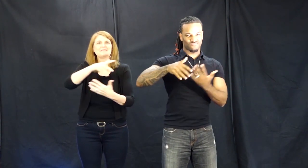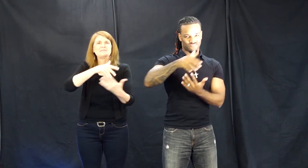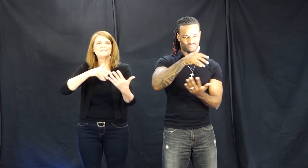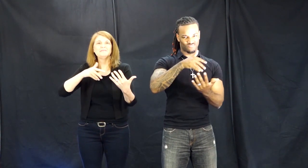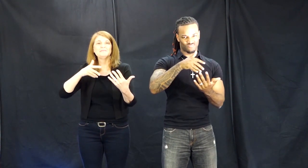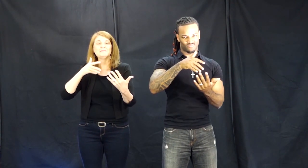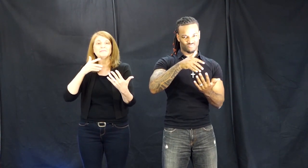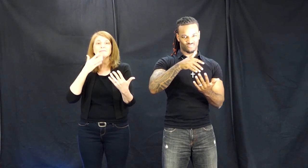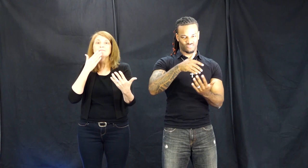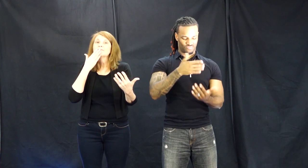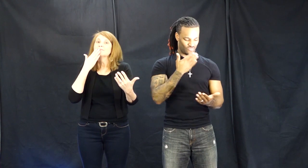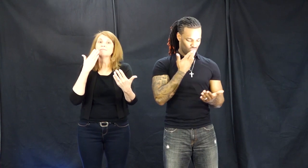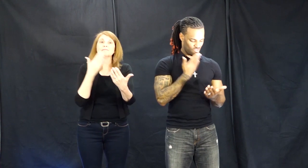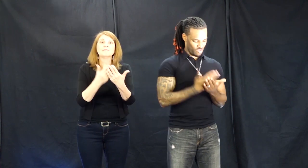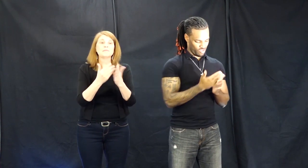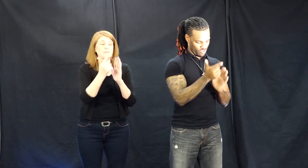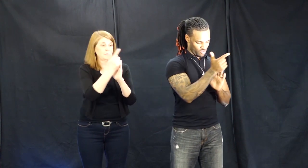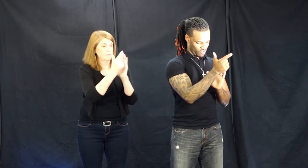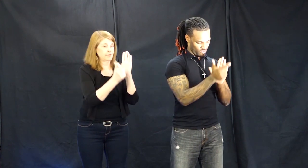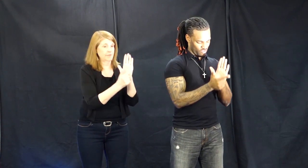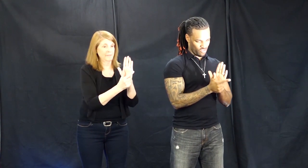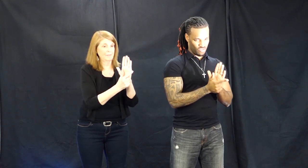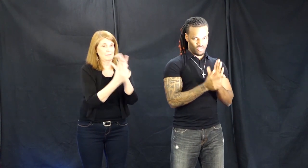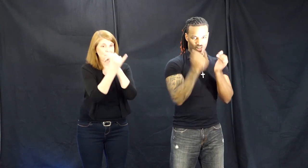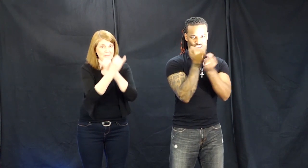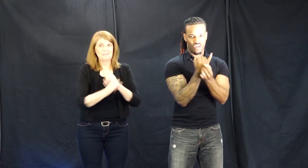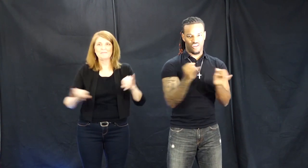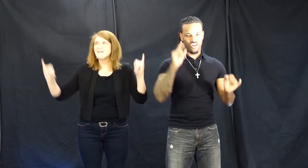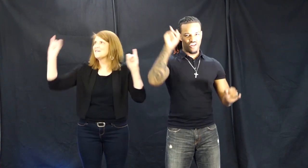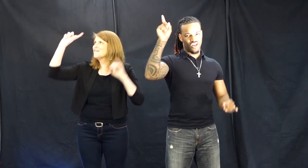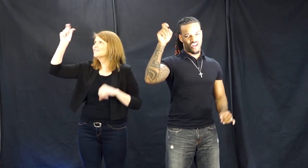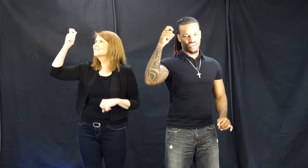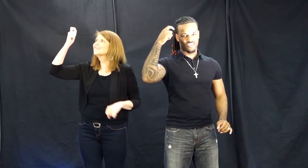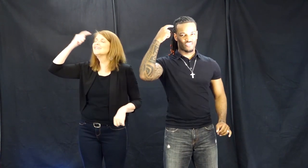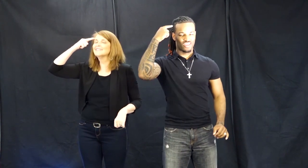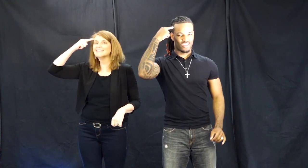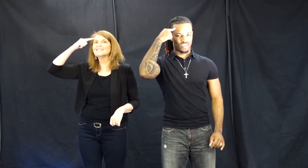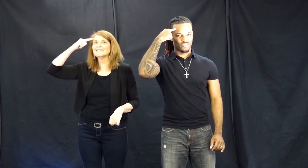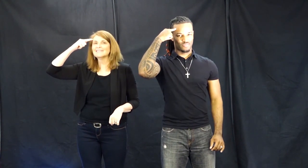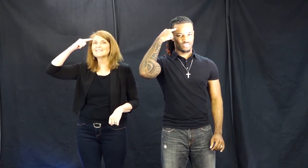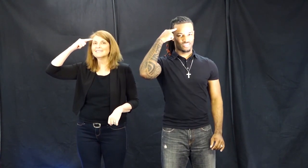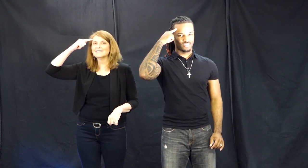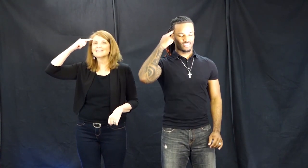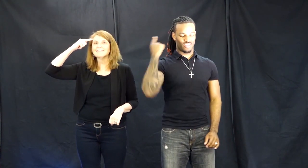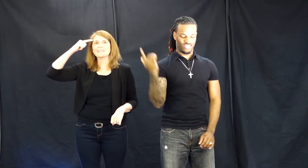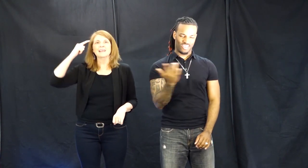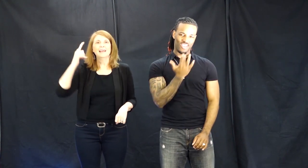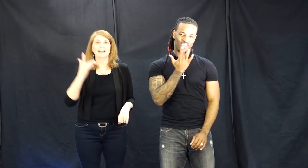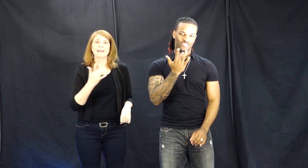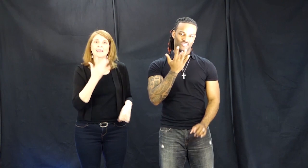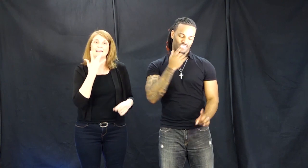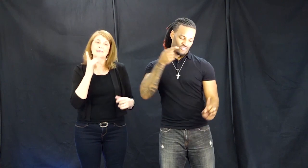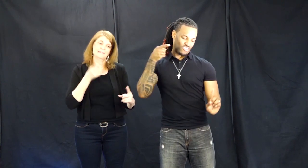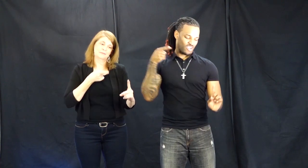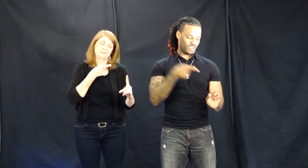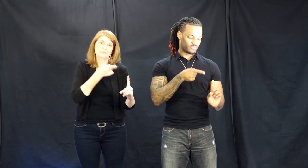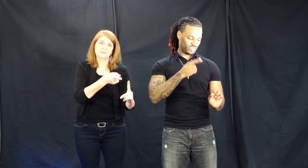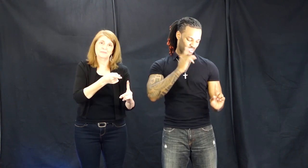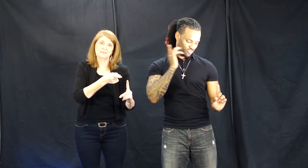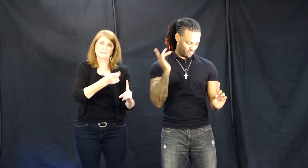citizens, the benign influence of good laws under a free government, the ever-favorite object of